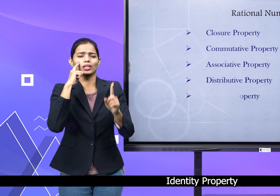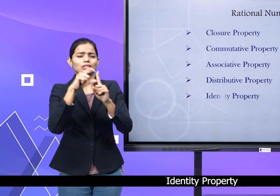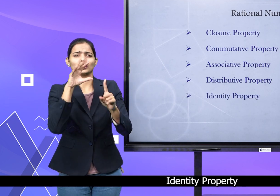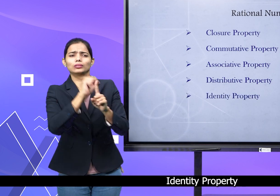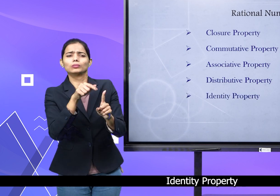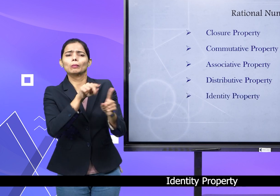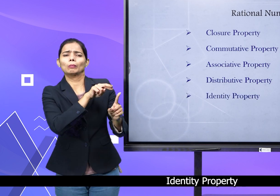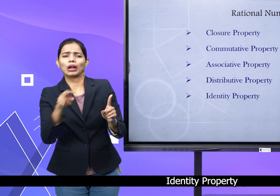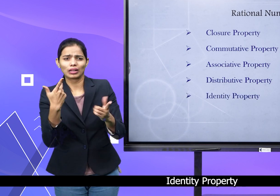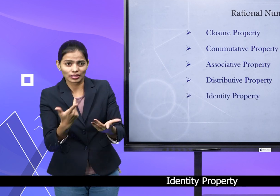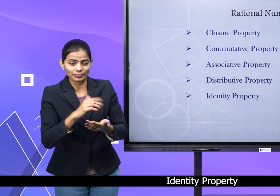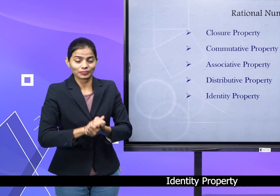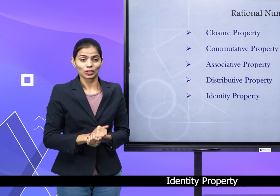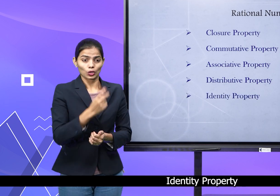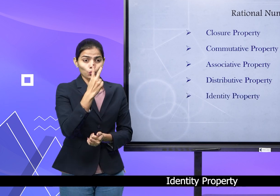identity property,